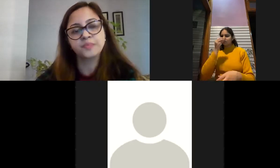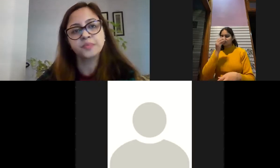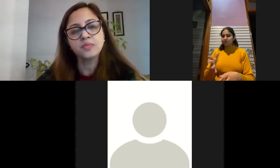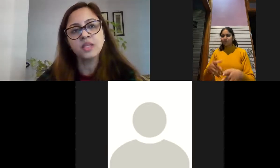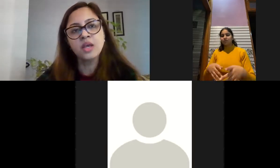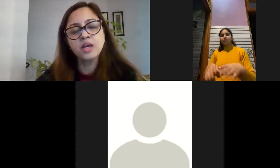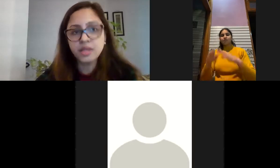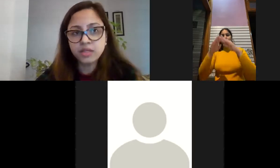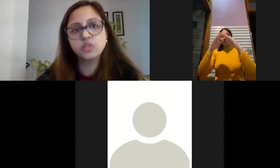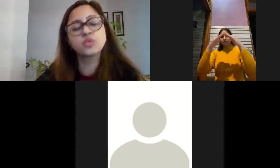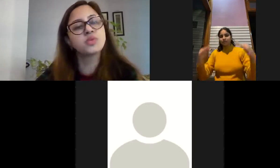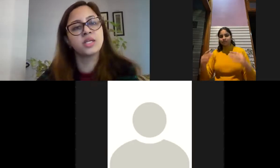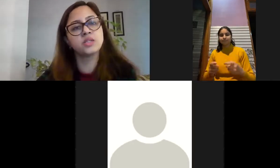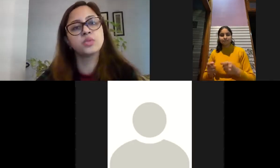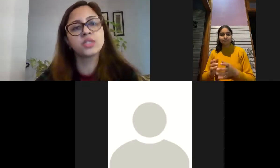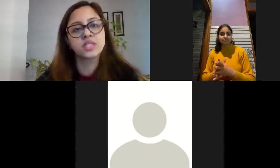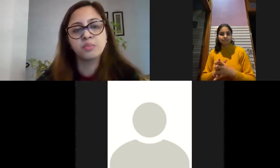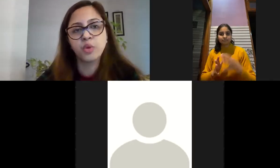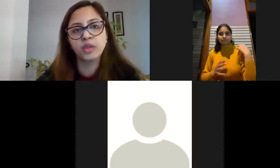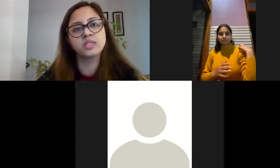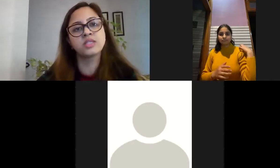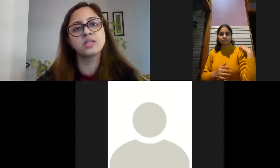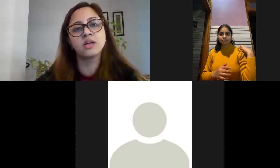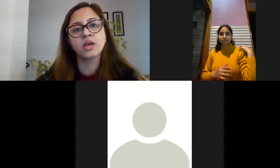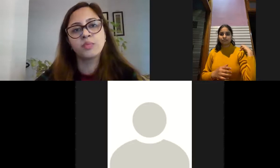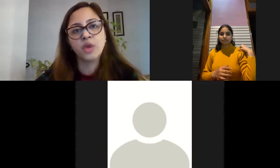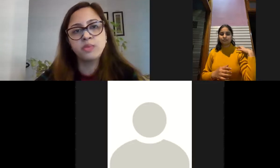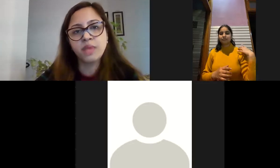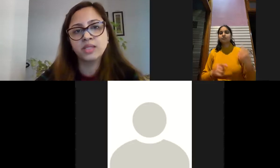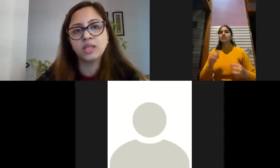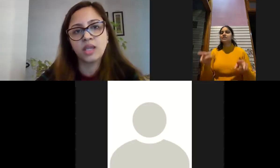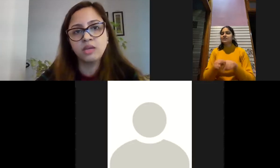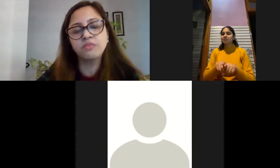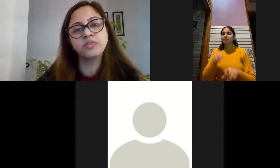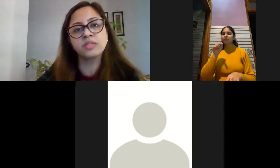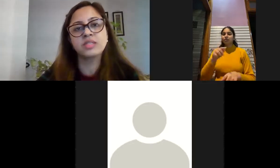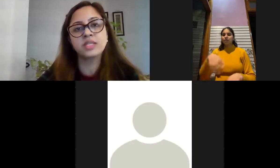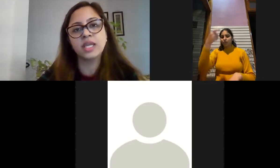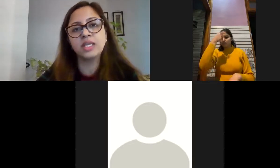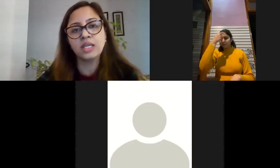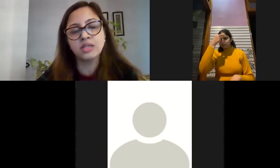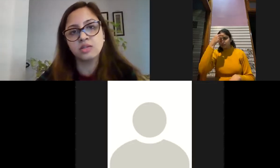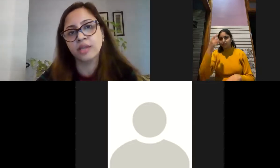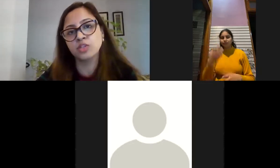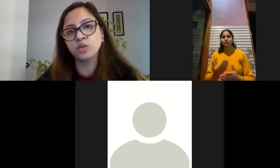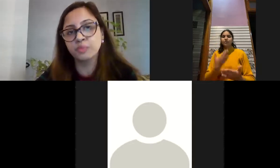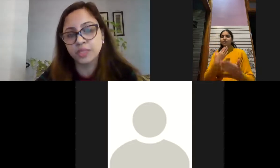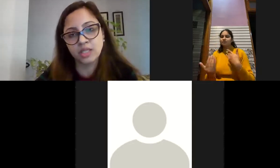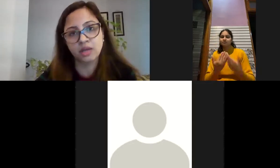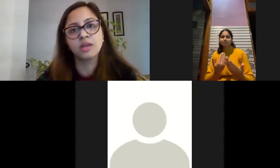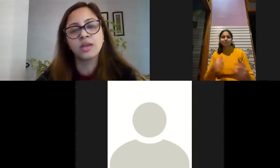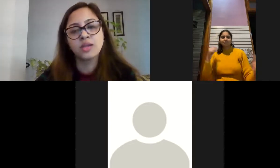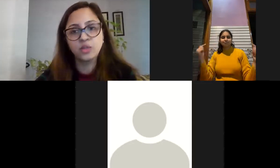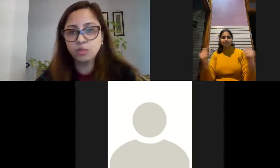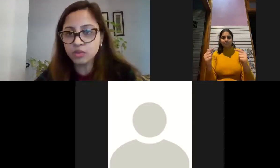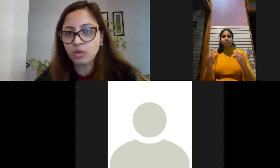household. Another issue related to the same point is the problematic inference that any interaction of